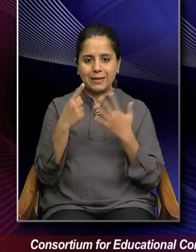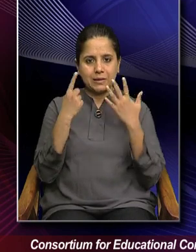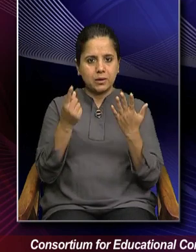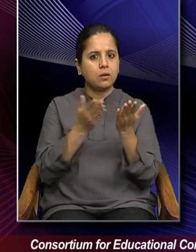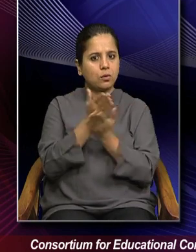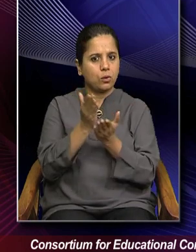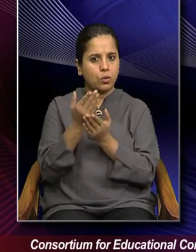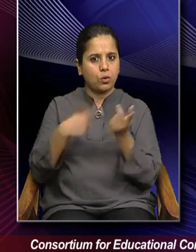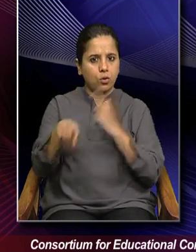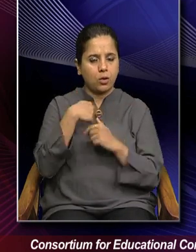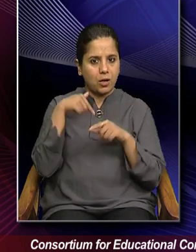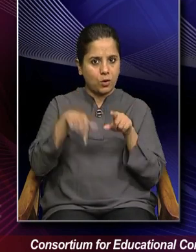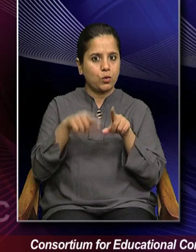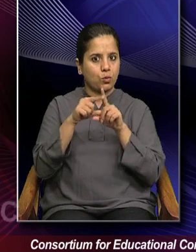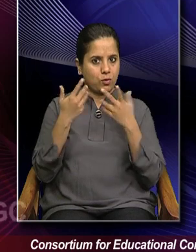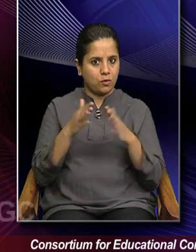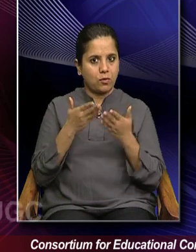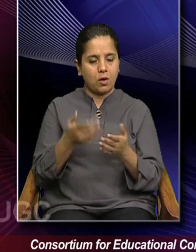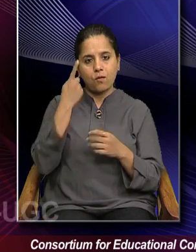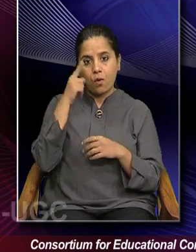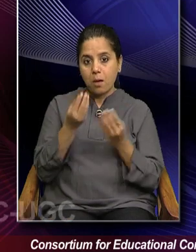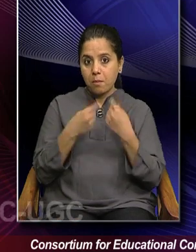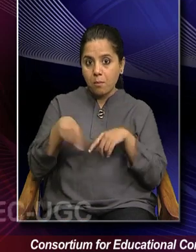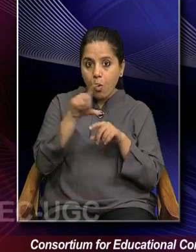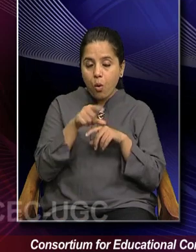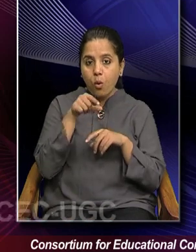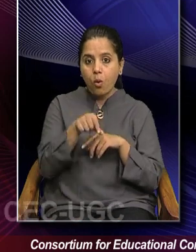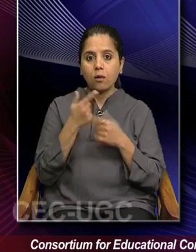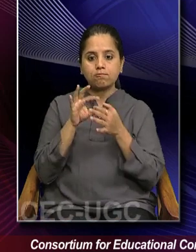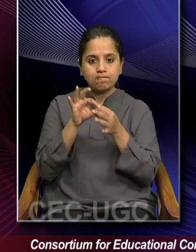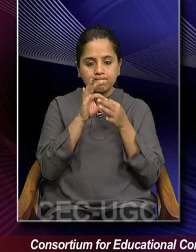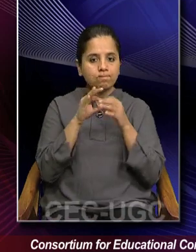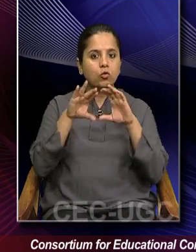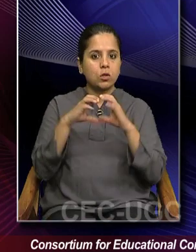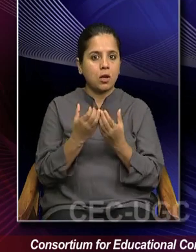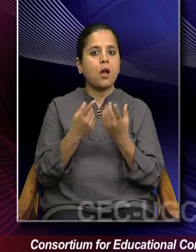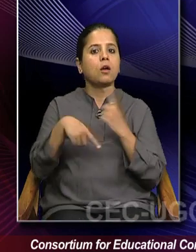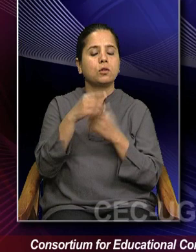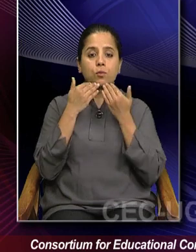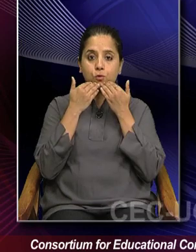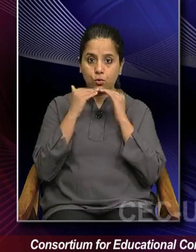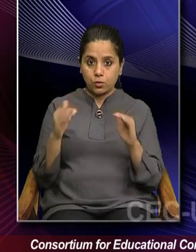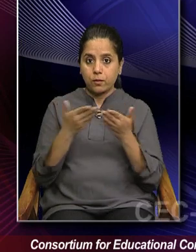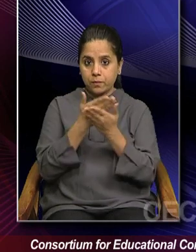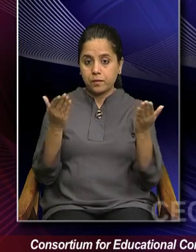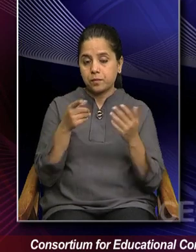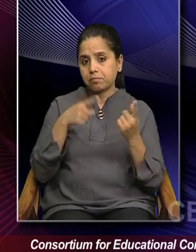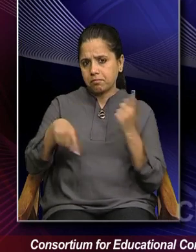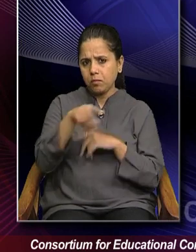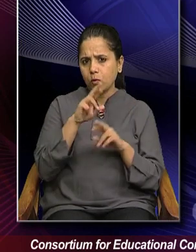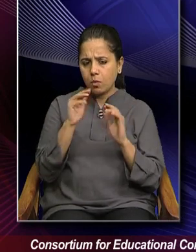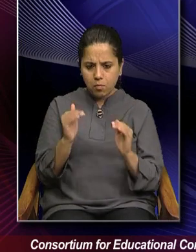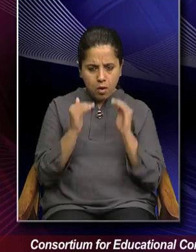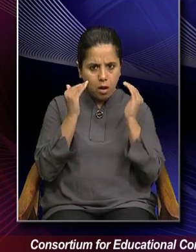techniques what we have done today for the extra engagement of the classroom of the students, they are